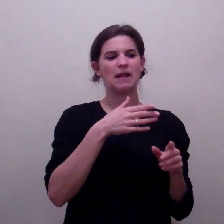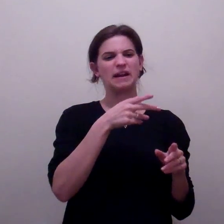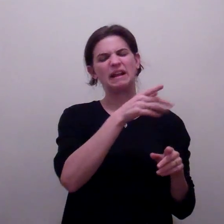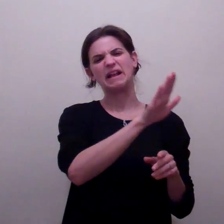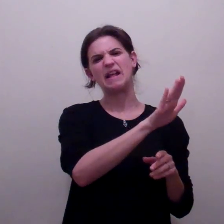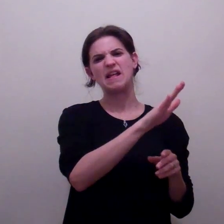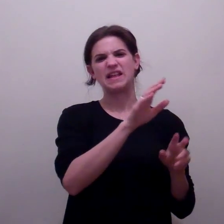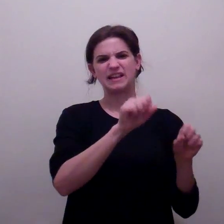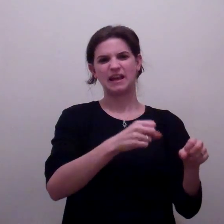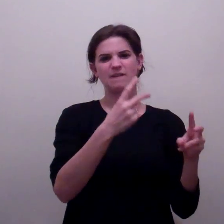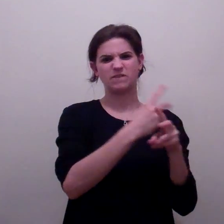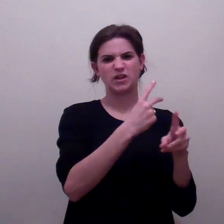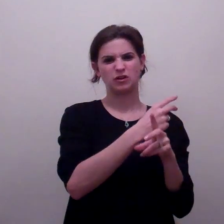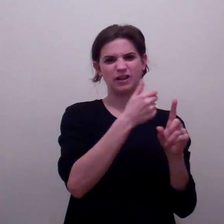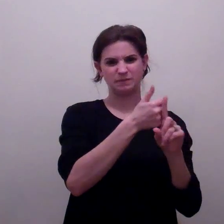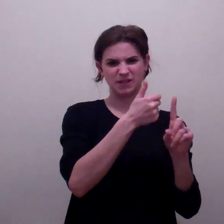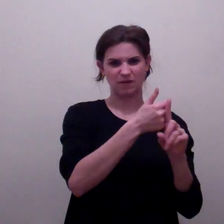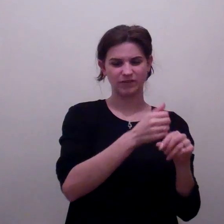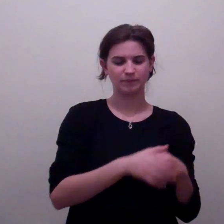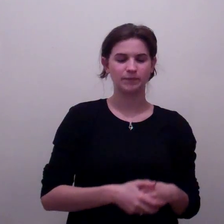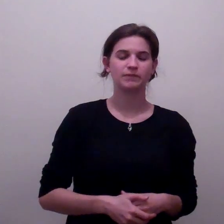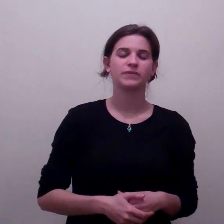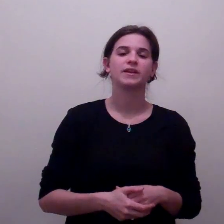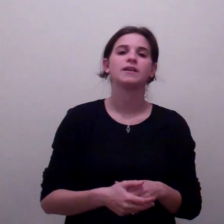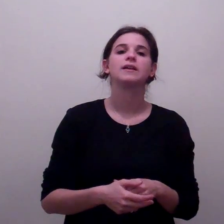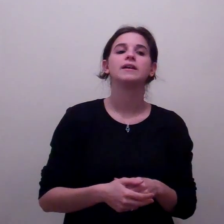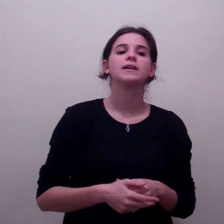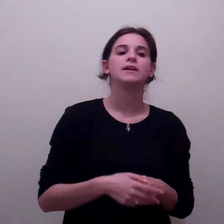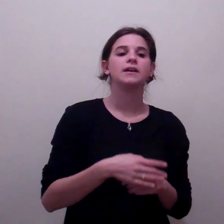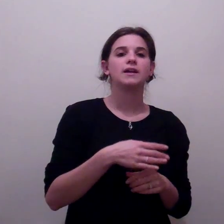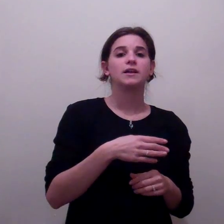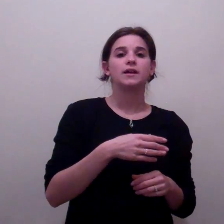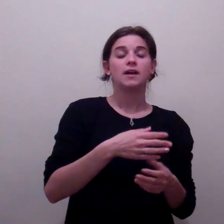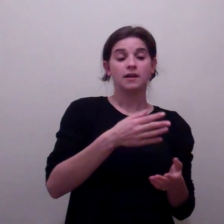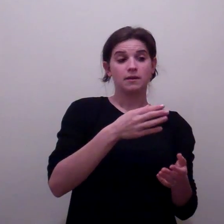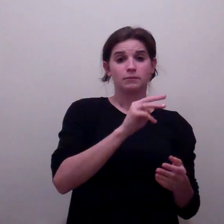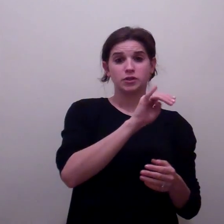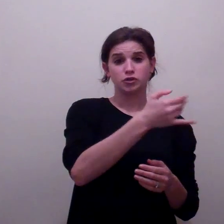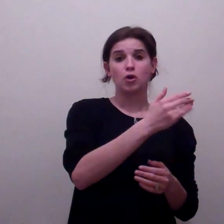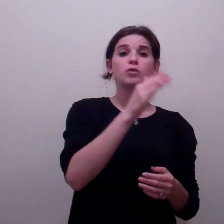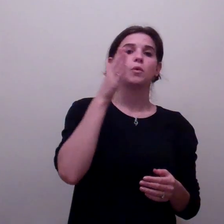Eventually, Mr. Jones will have to cut an opening where he can install the door.